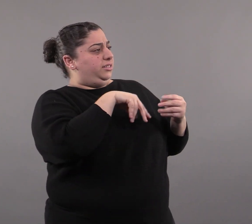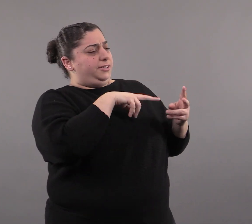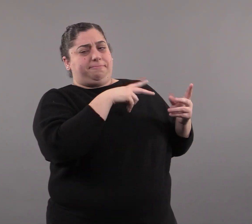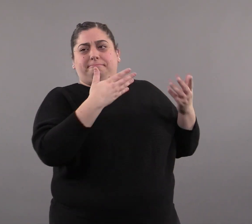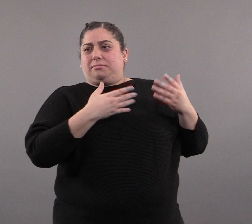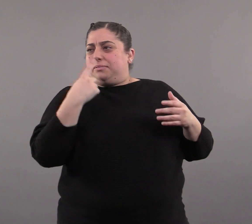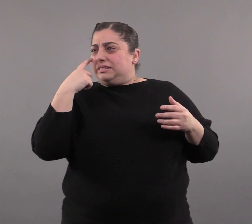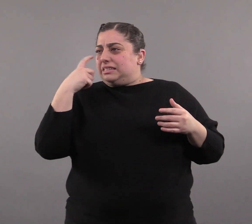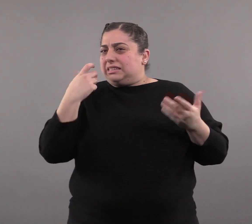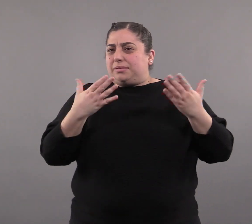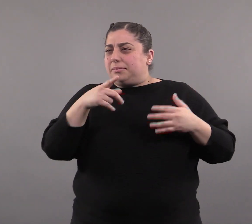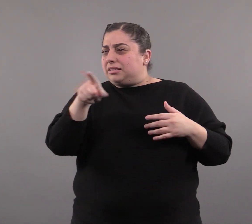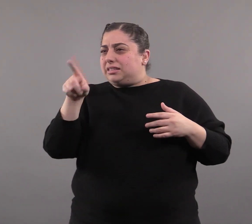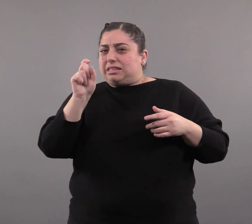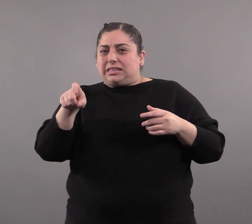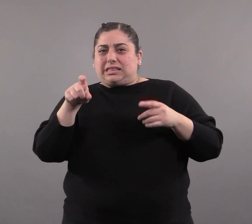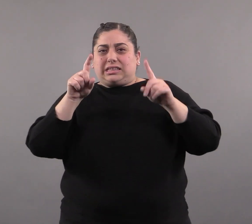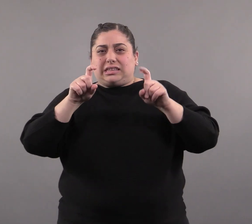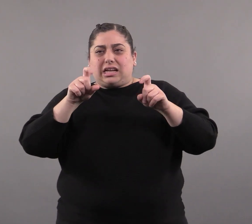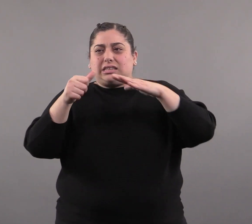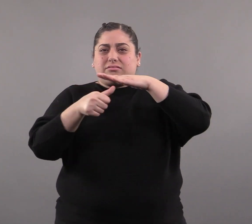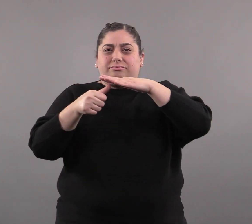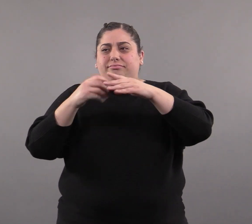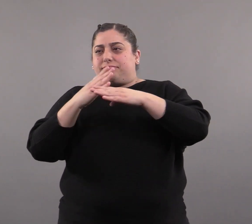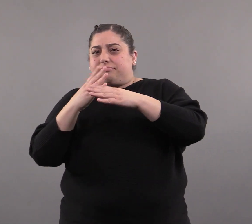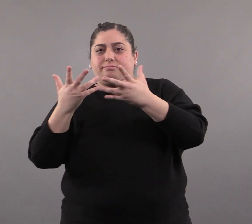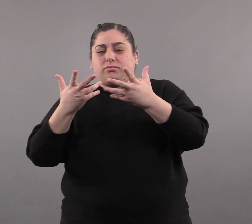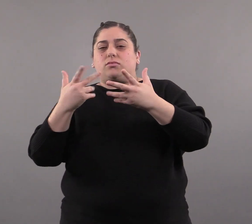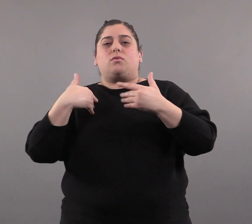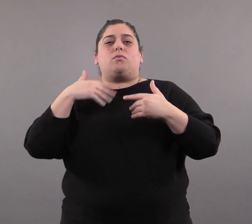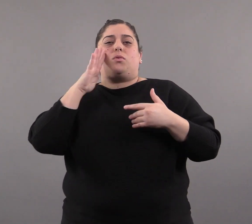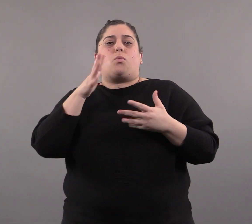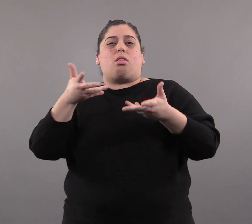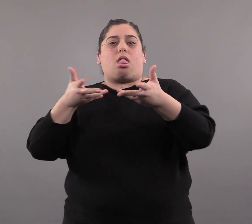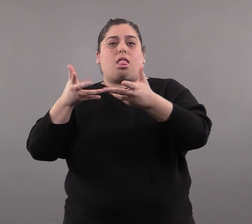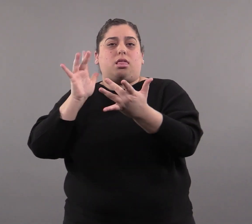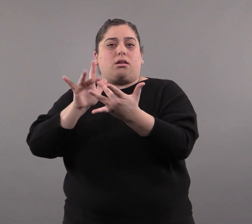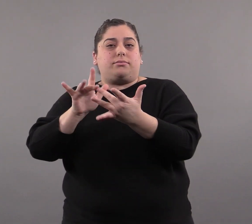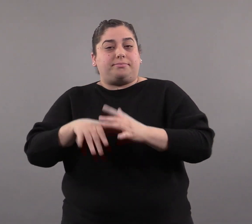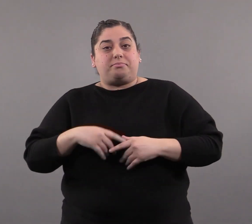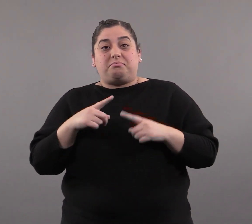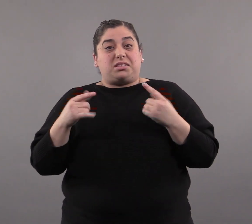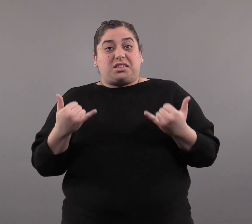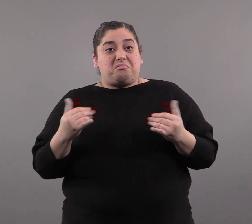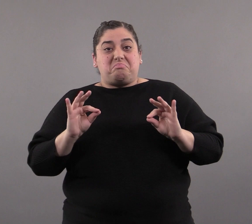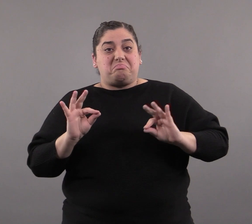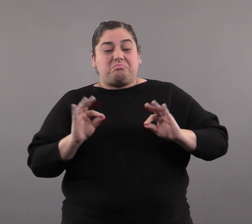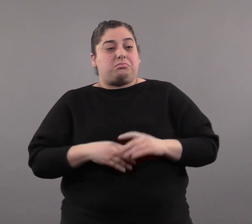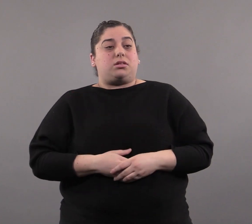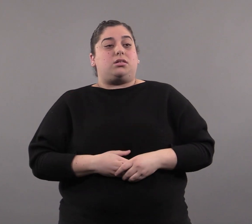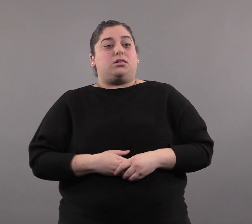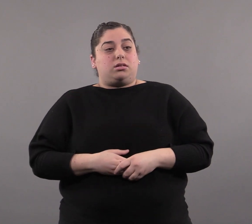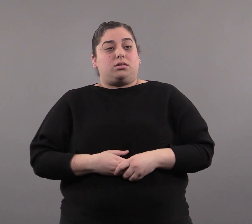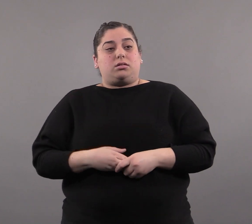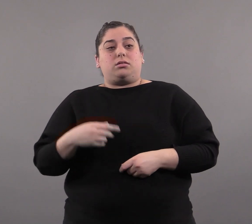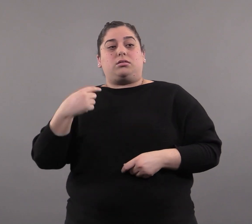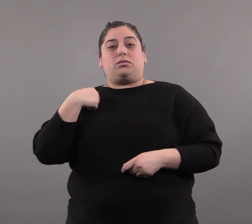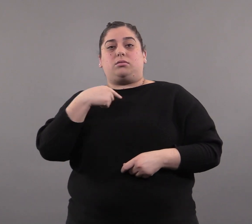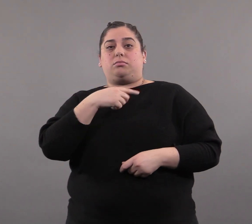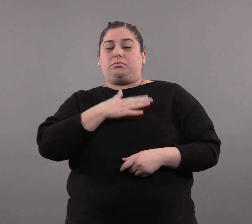educated in terms of their concerns really are best handled in the context of an established